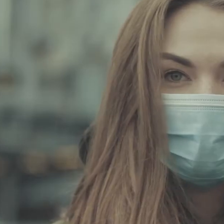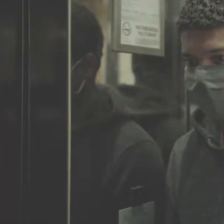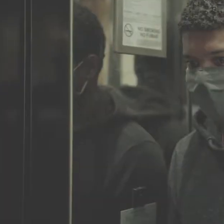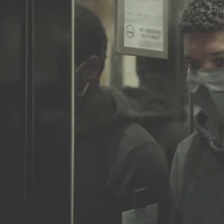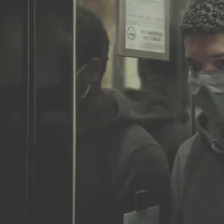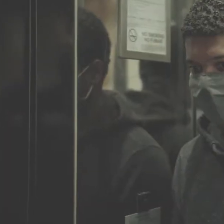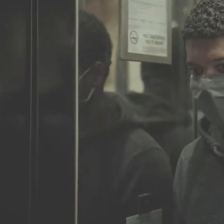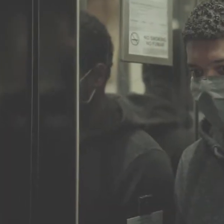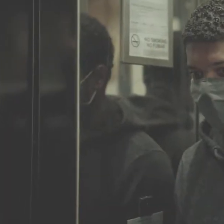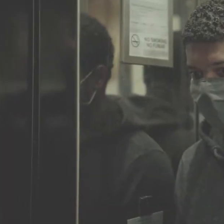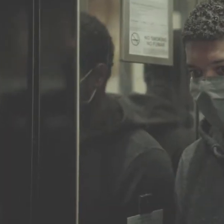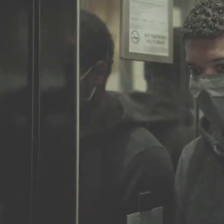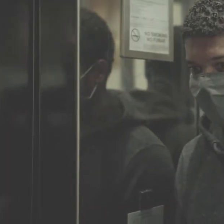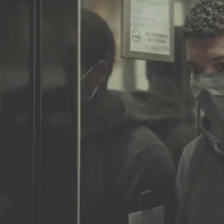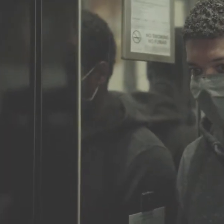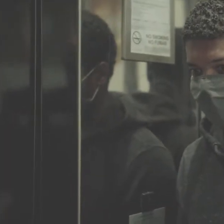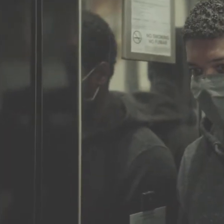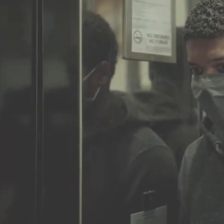people we loved.